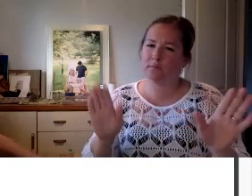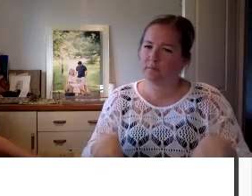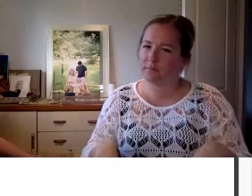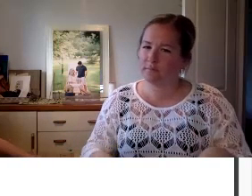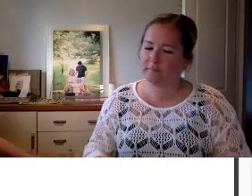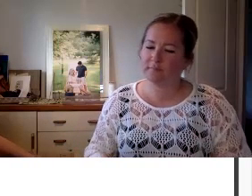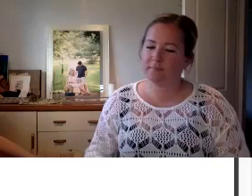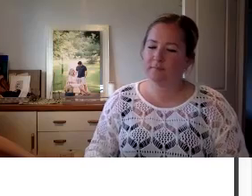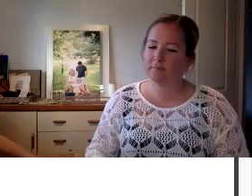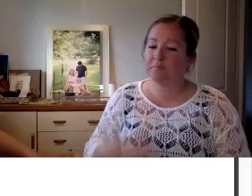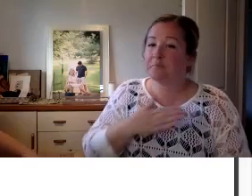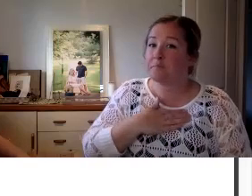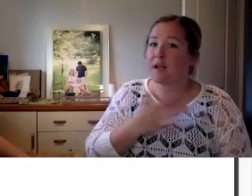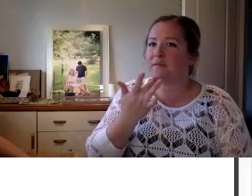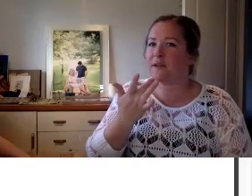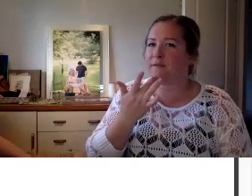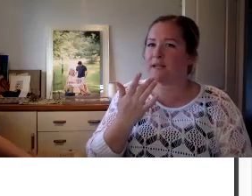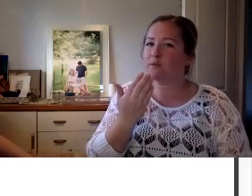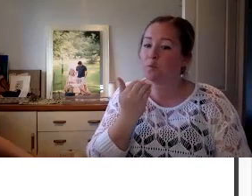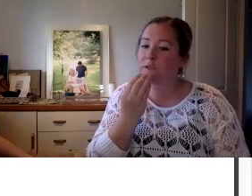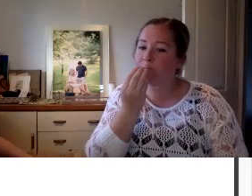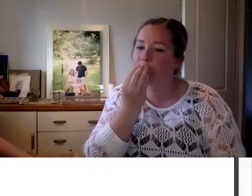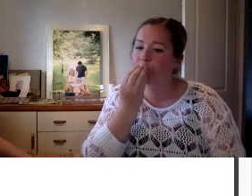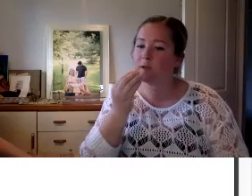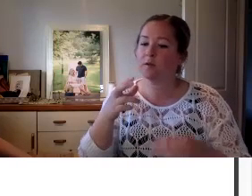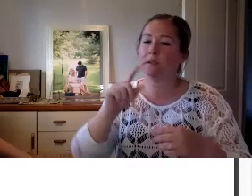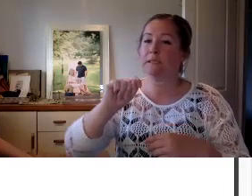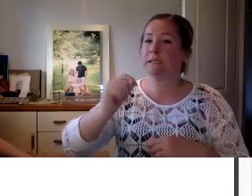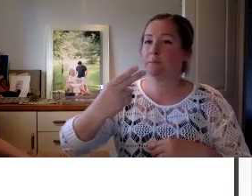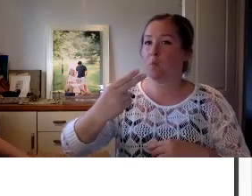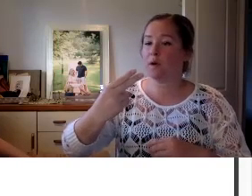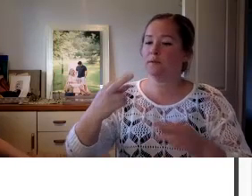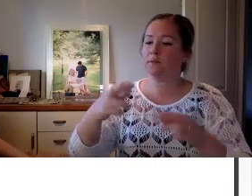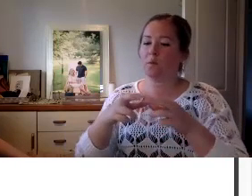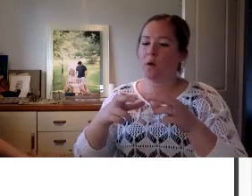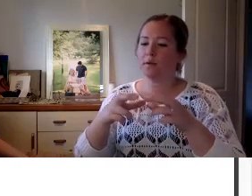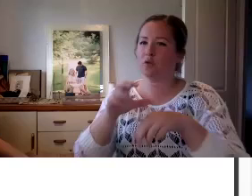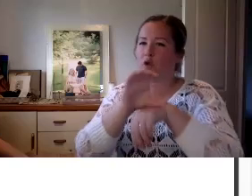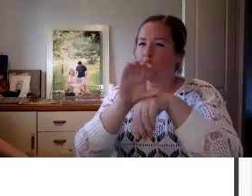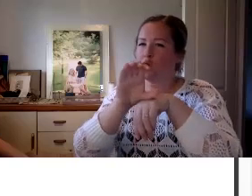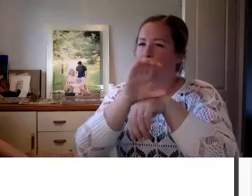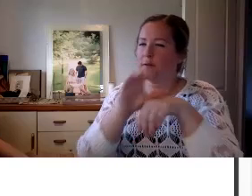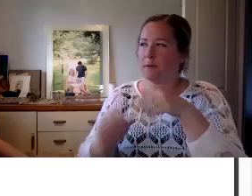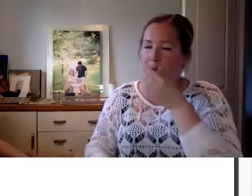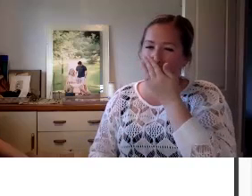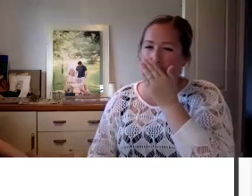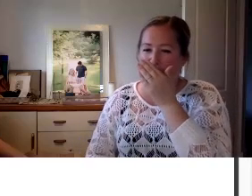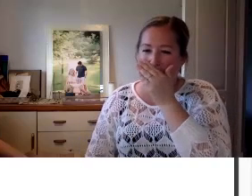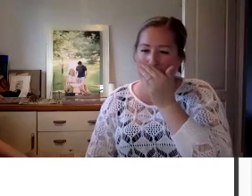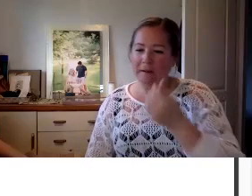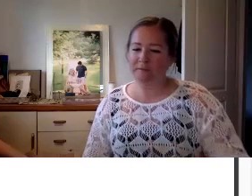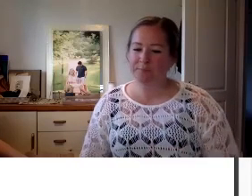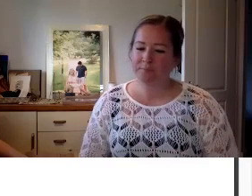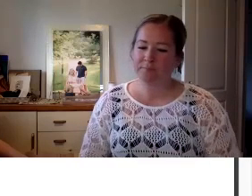hard on yourself. You can have a treat. My favorite treat, my favorite food at Tim Hortons is the chocolate